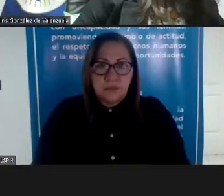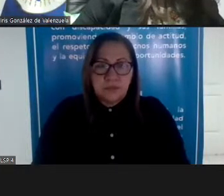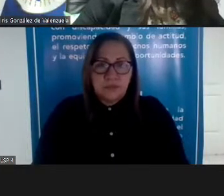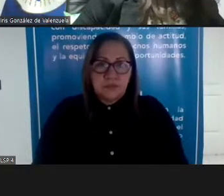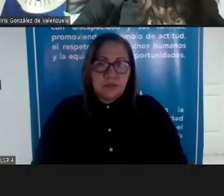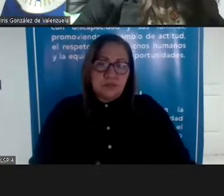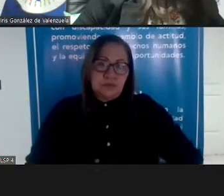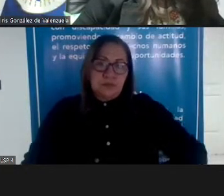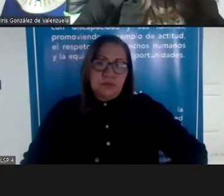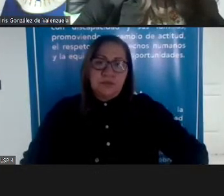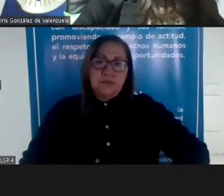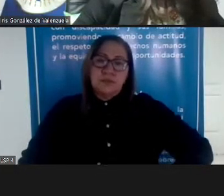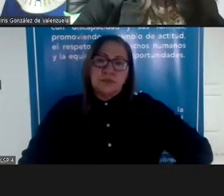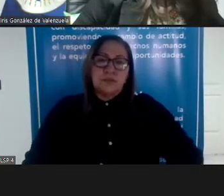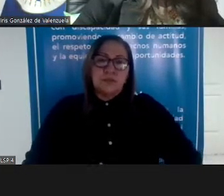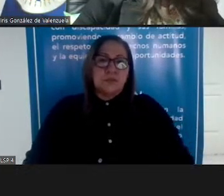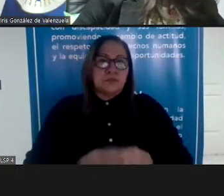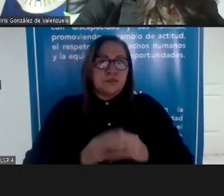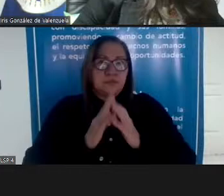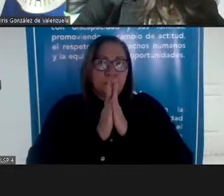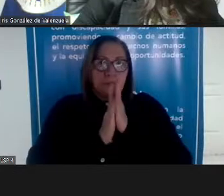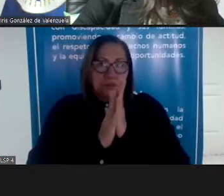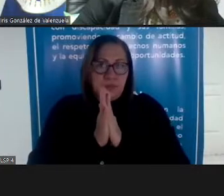let me know when this is ready